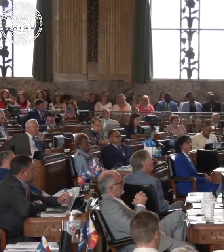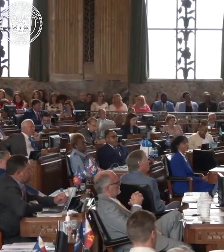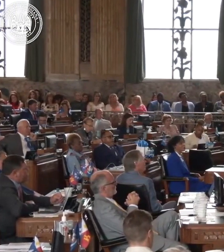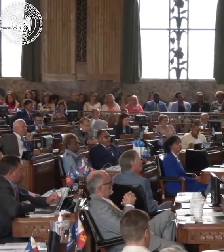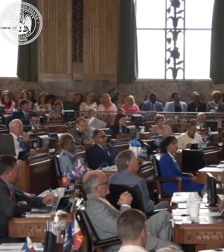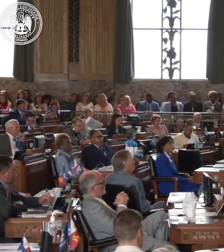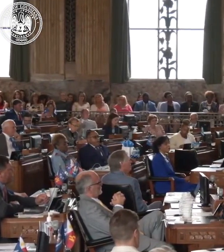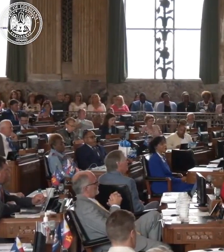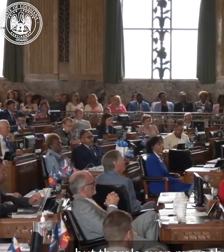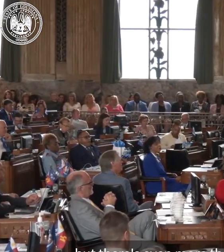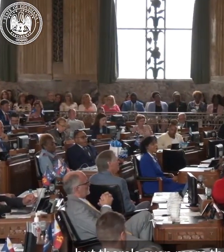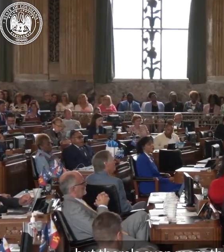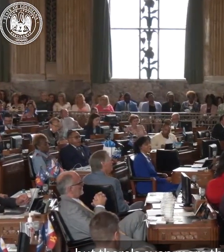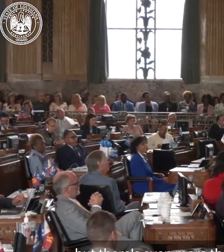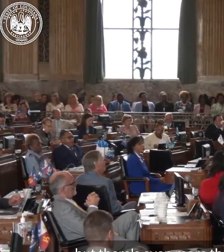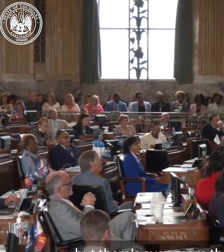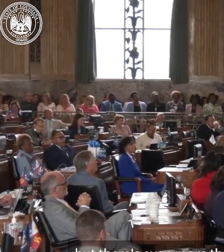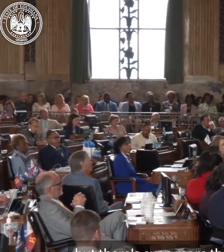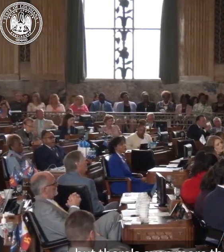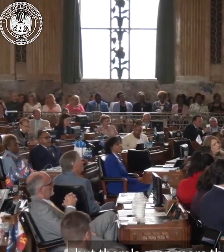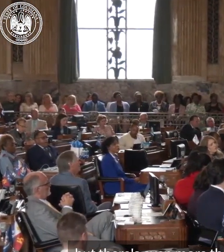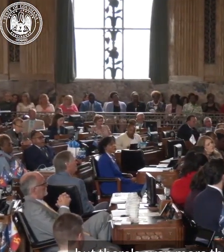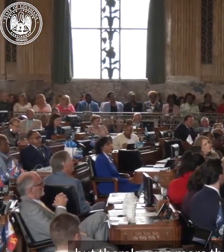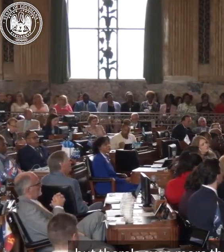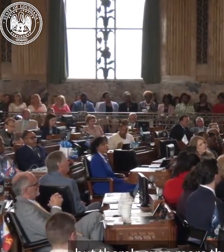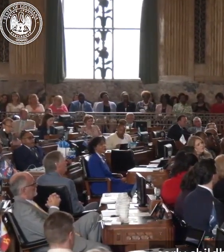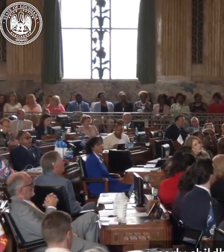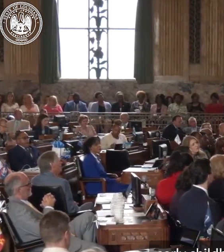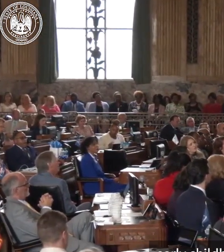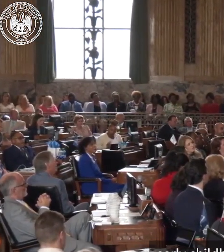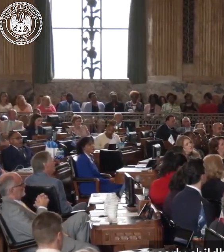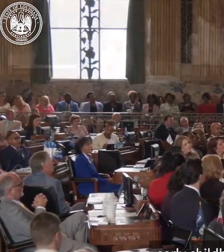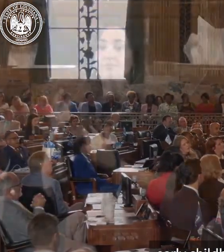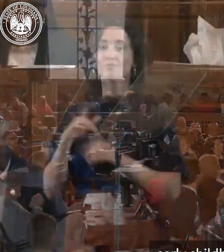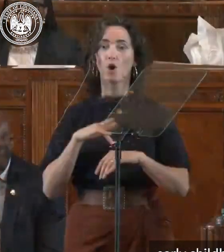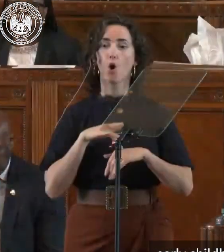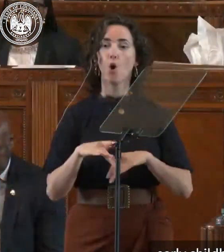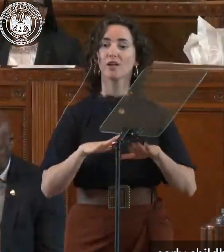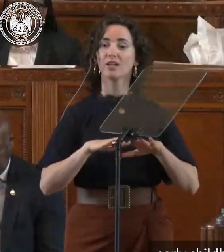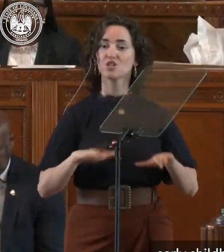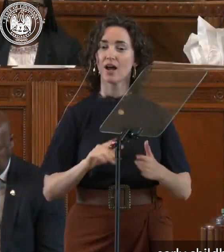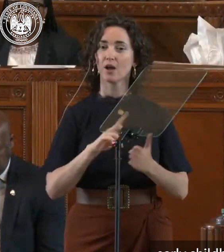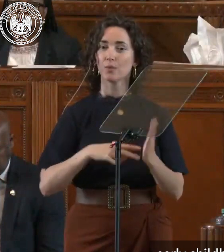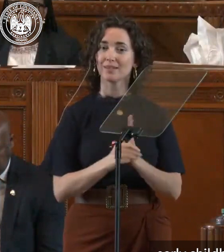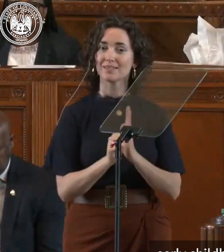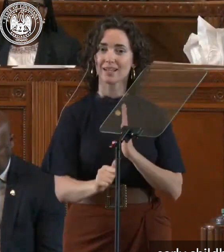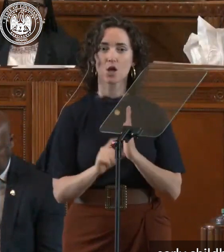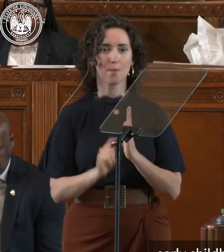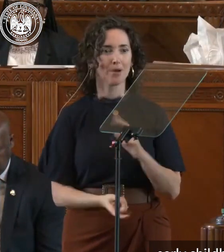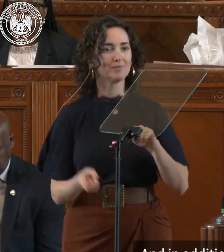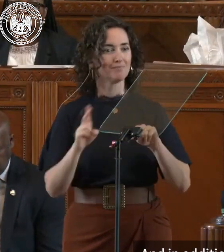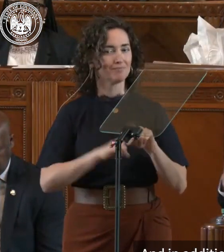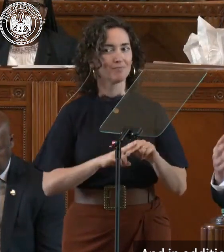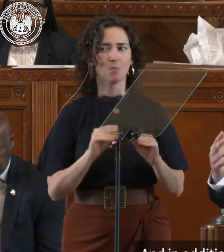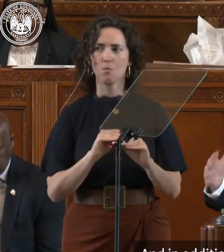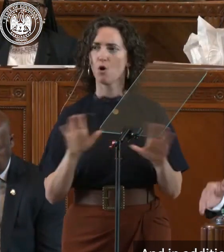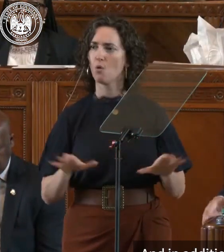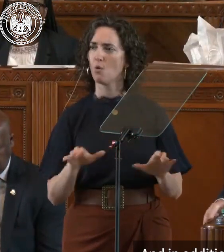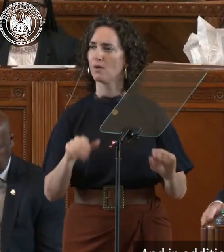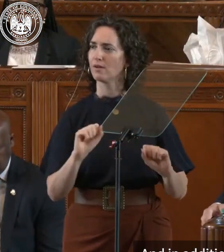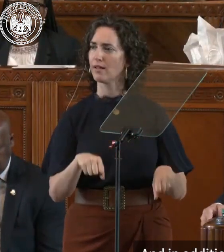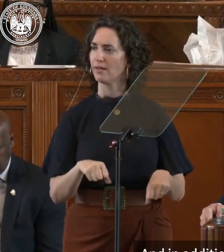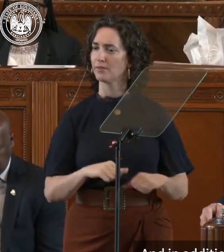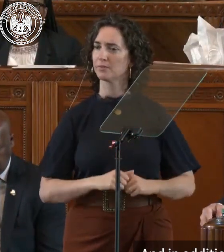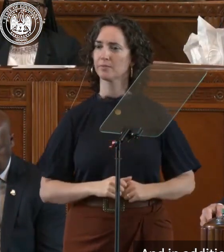start. But there's even more that we can do to strengthen early childhood literacy. And in addition